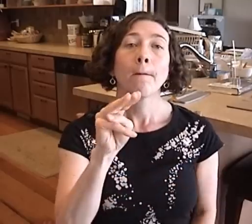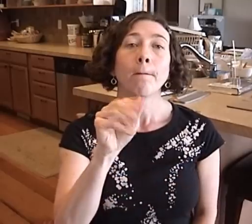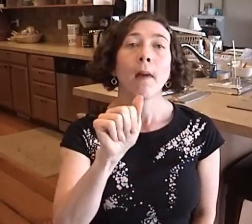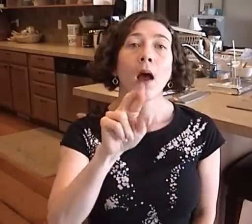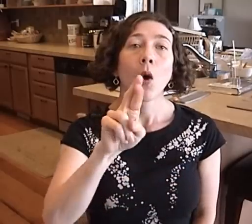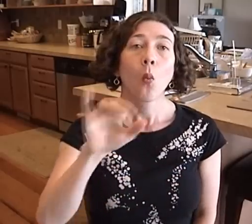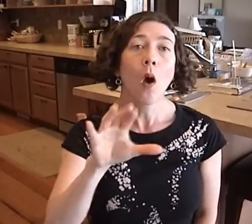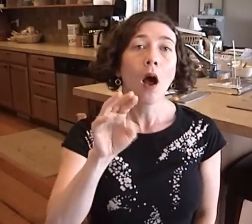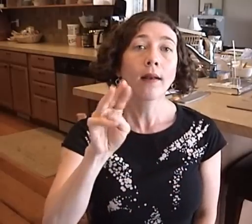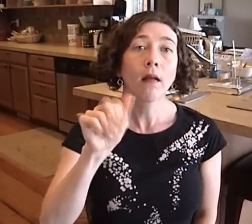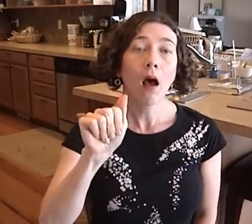bravery.